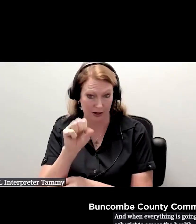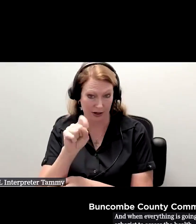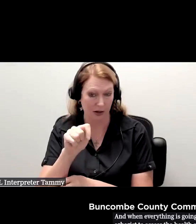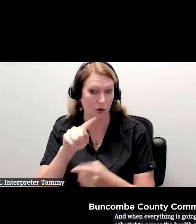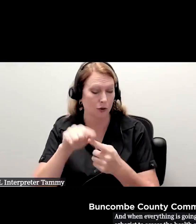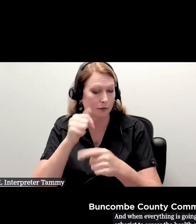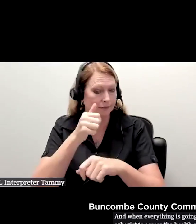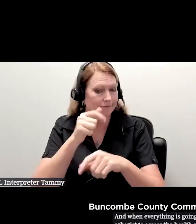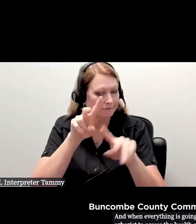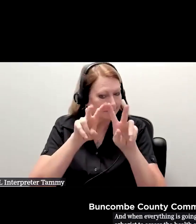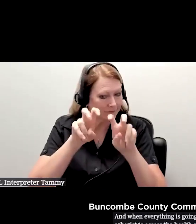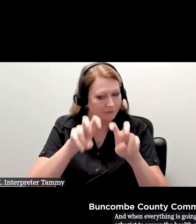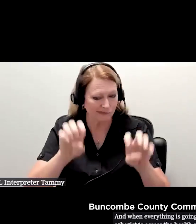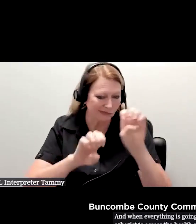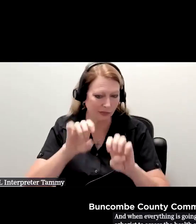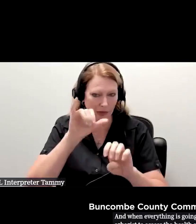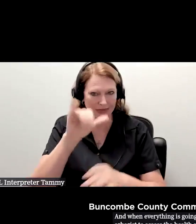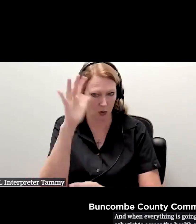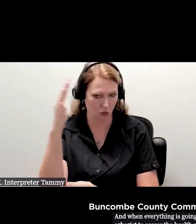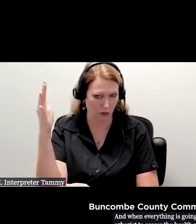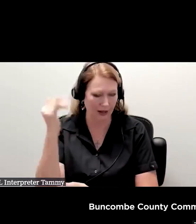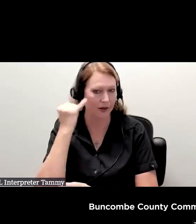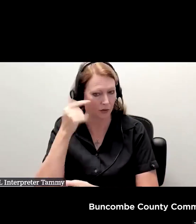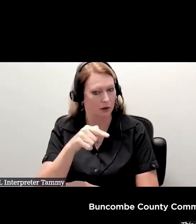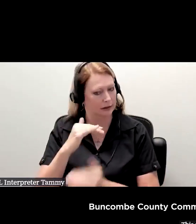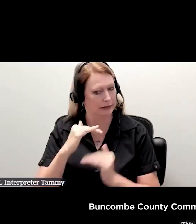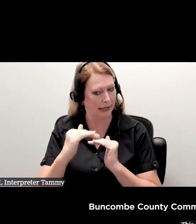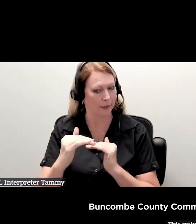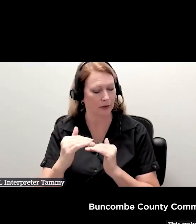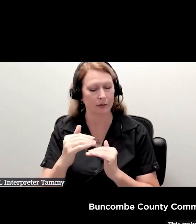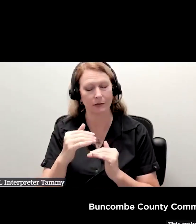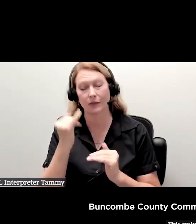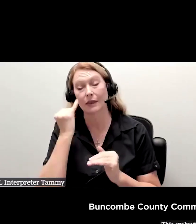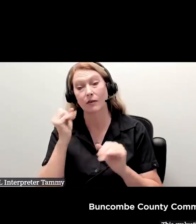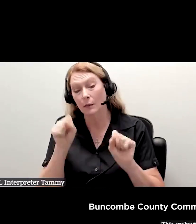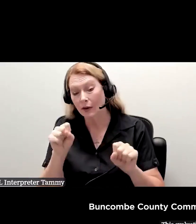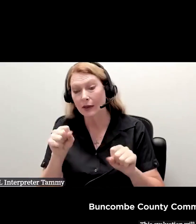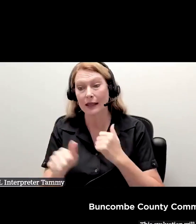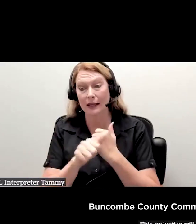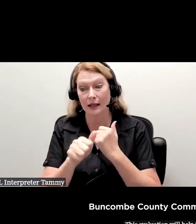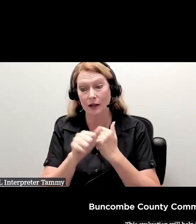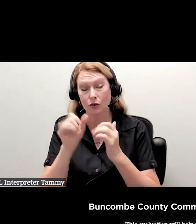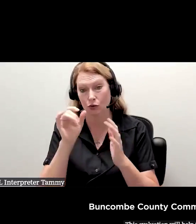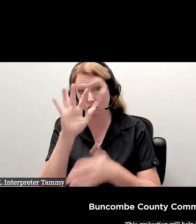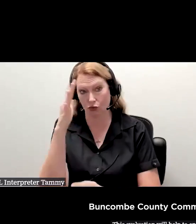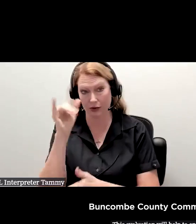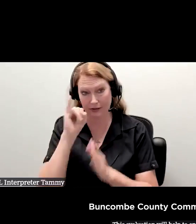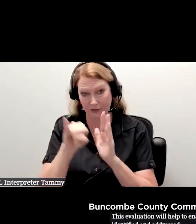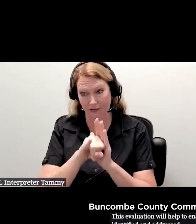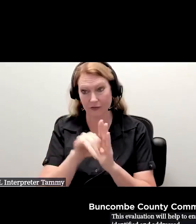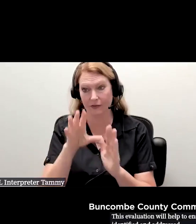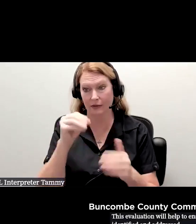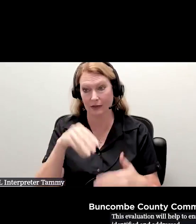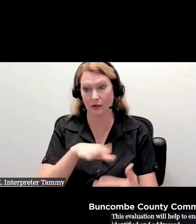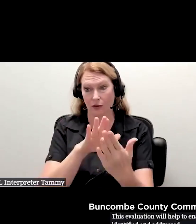within the parks. This evaluation will help to ensure that any potentially hazardous trees are identified and addressed before